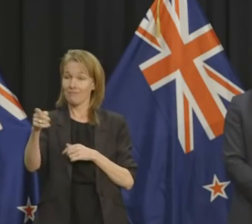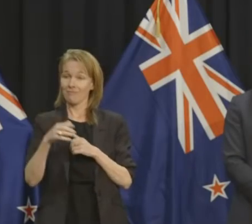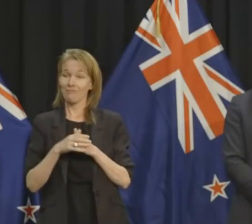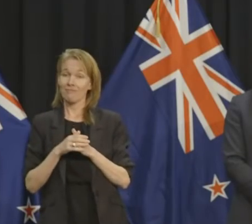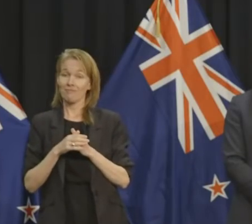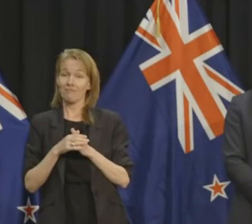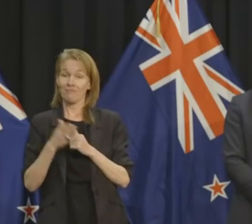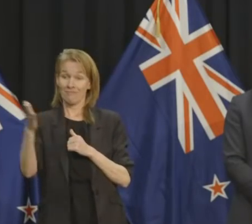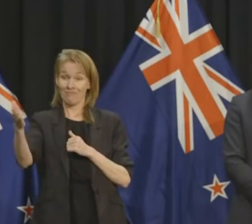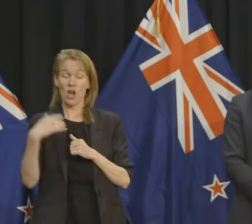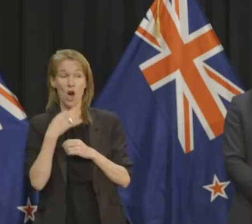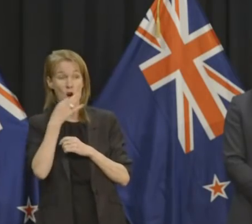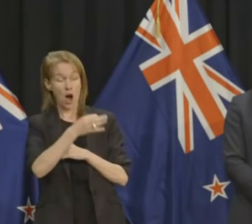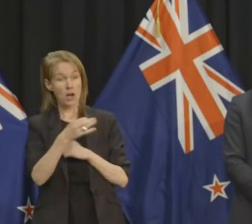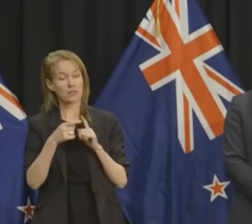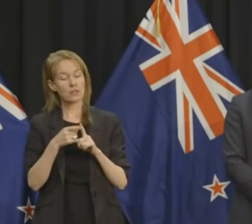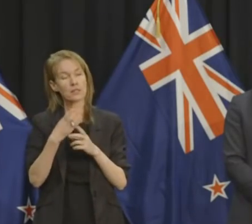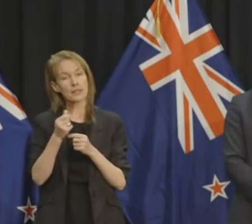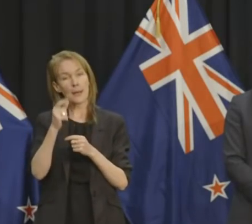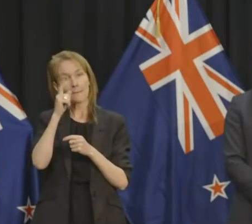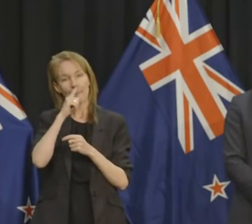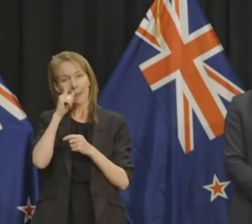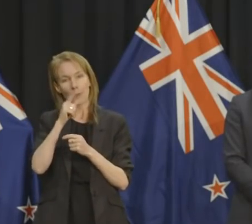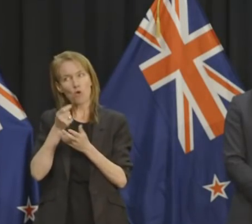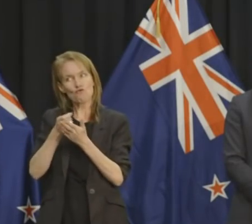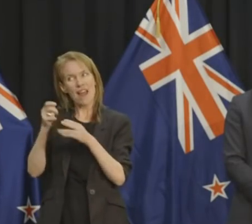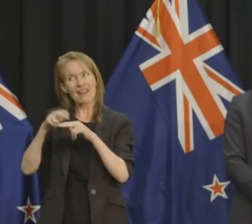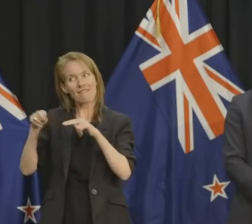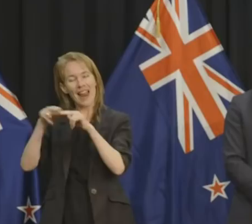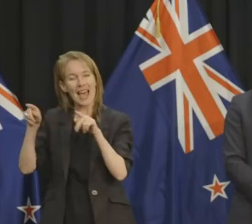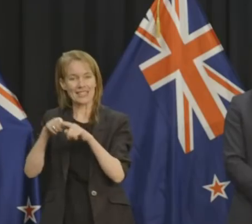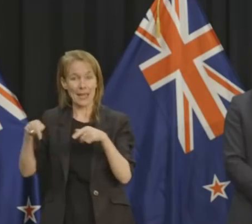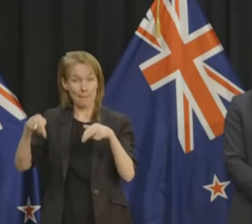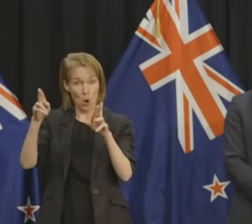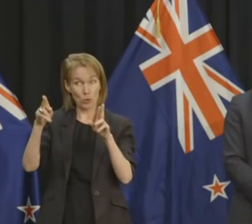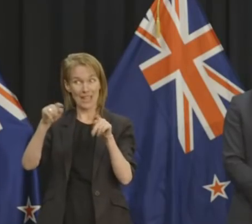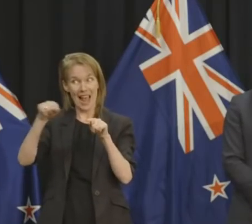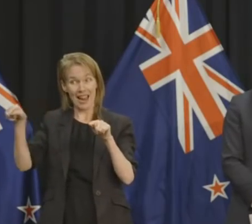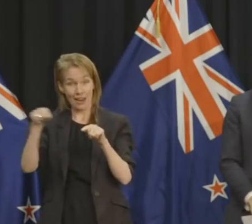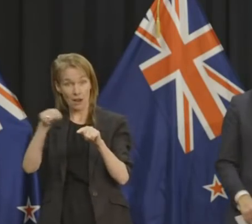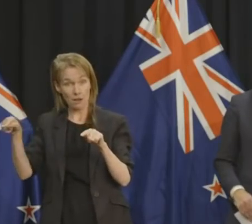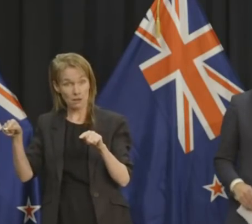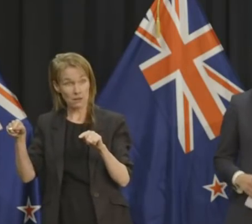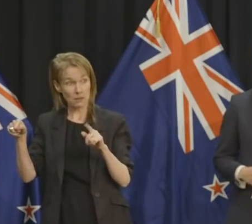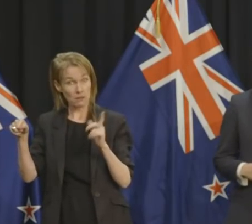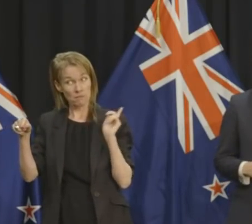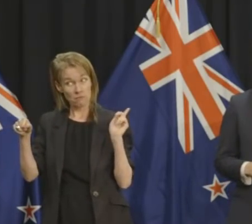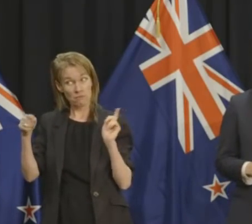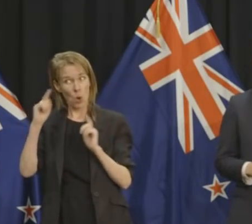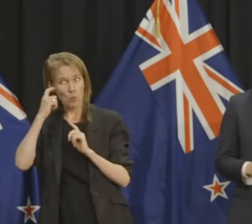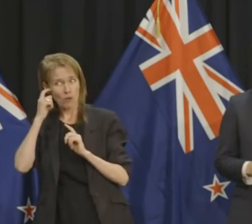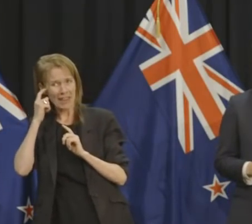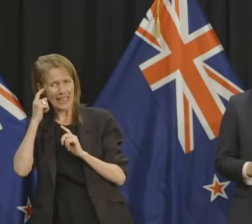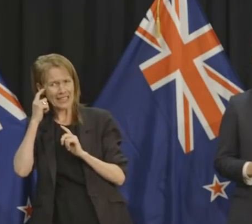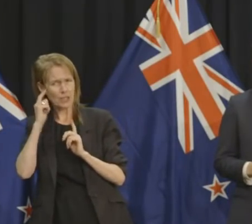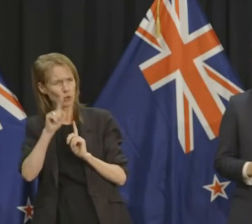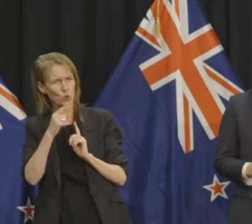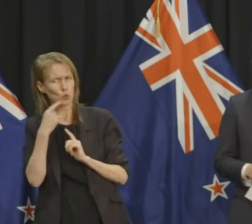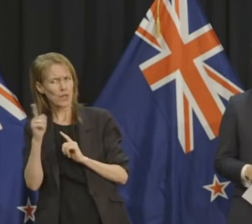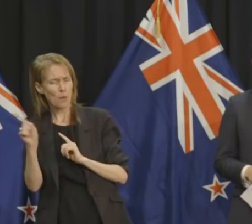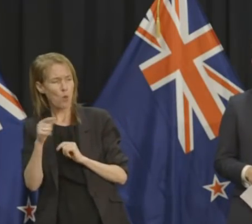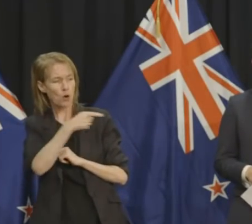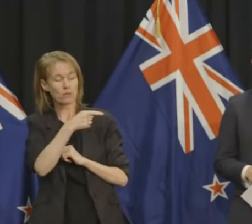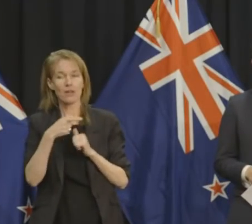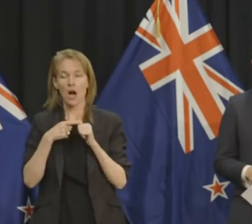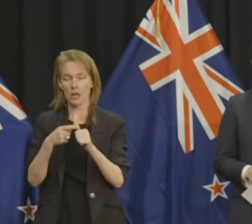COVID-19? We've been communicating with the Body Corp and the residents and the hotel staff to really make sure that they are comfortable. We are absolutely assured